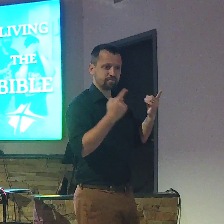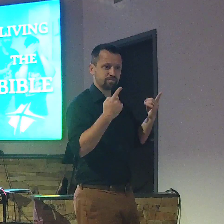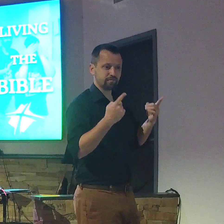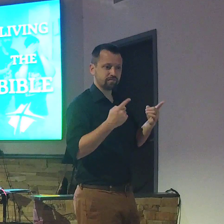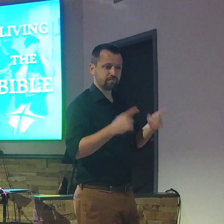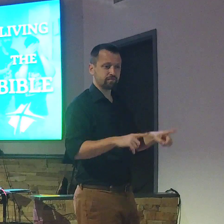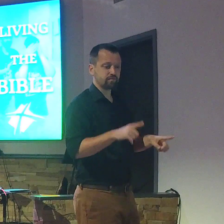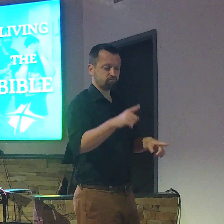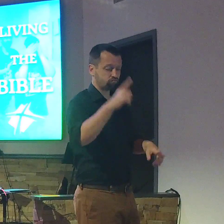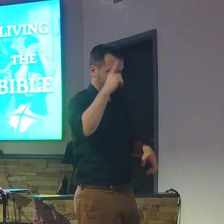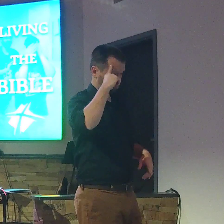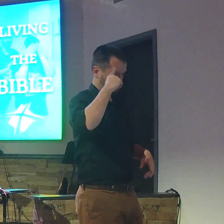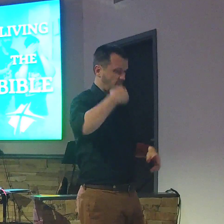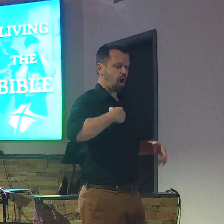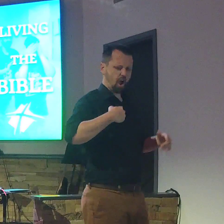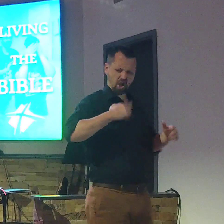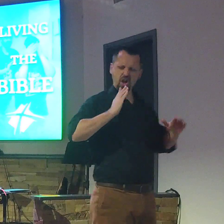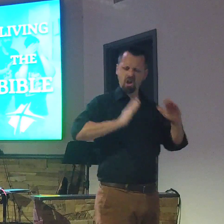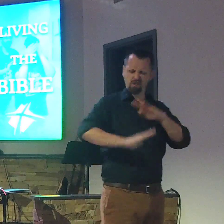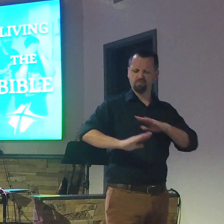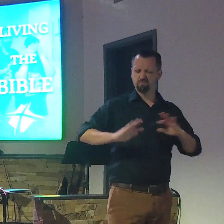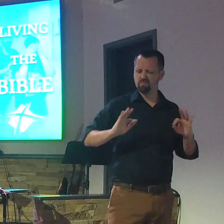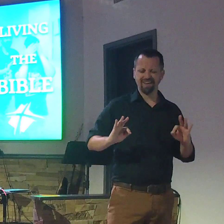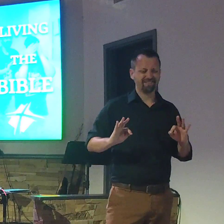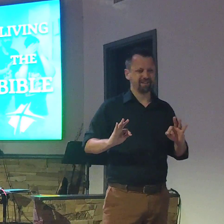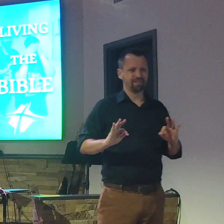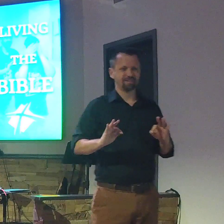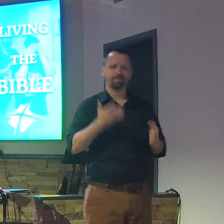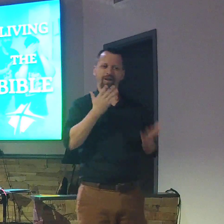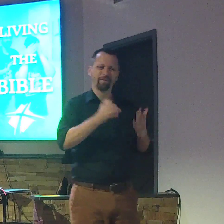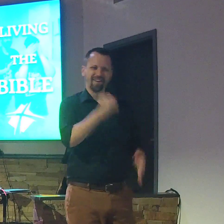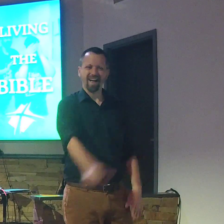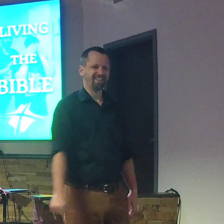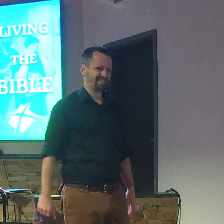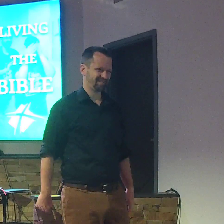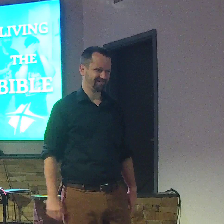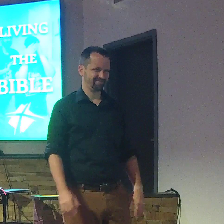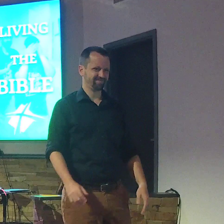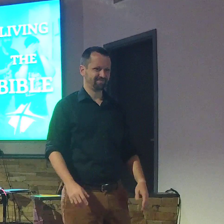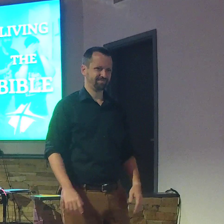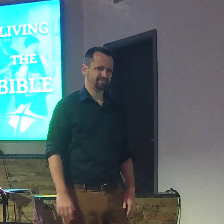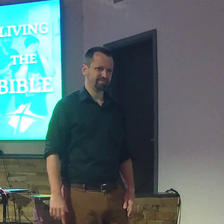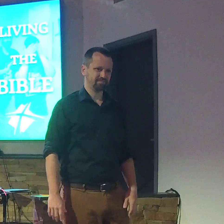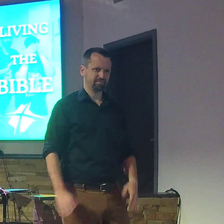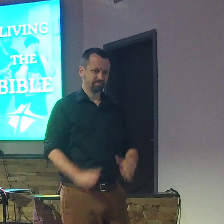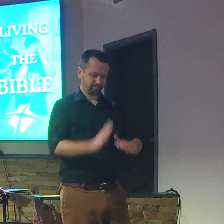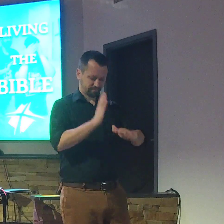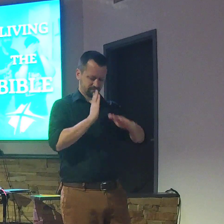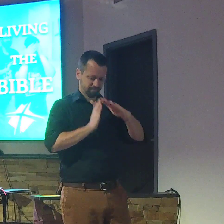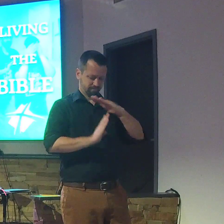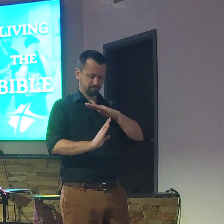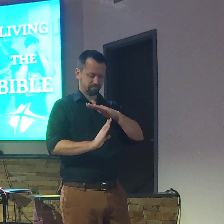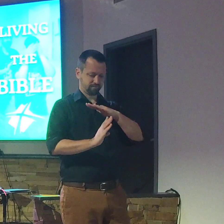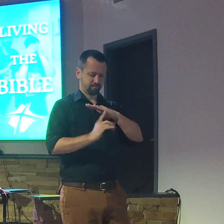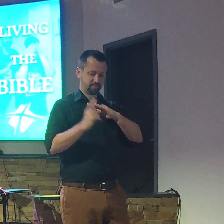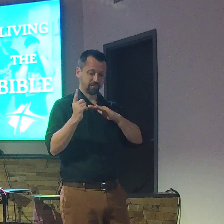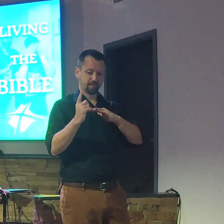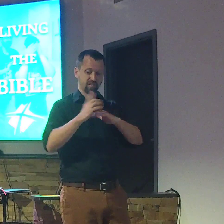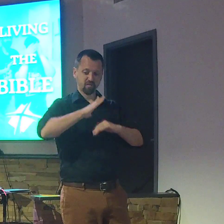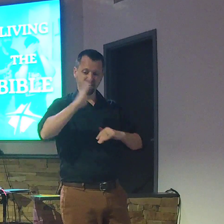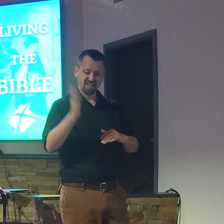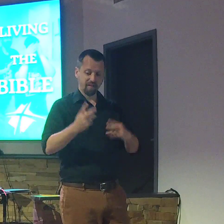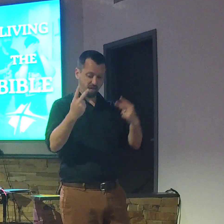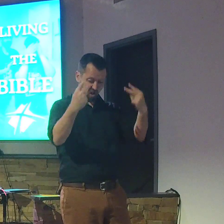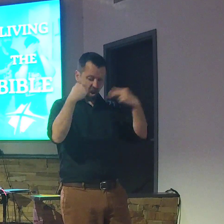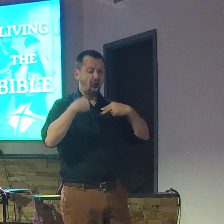where you think you are humble, then you probably just lost it. Humility is something that we will never see in ourselves, but